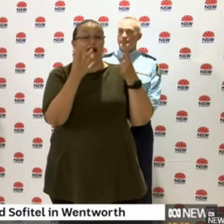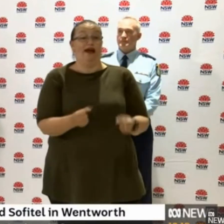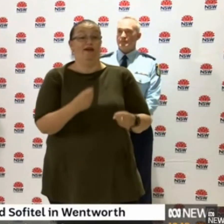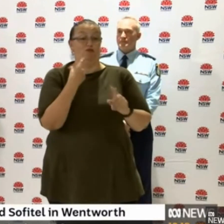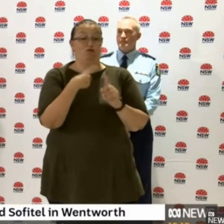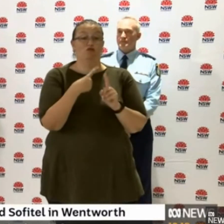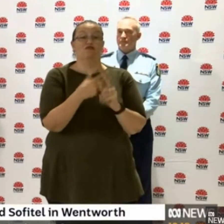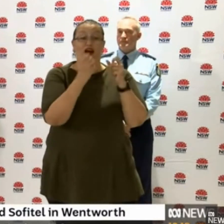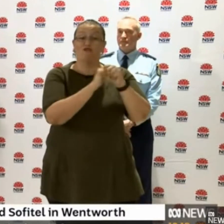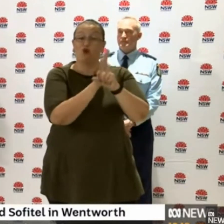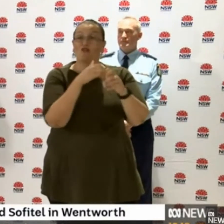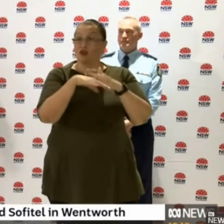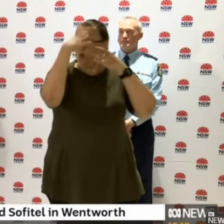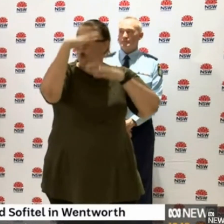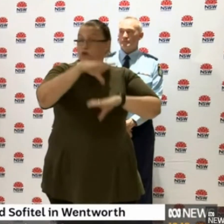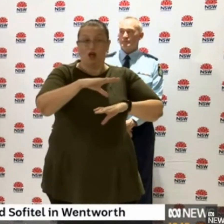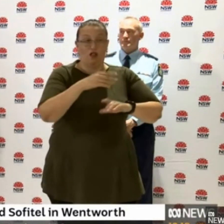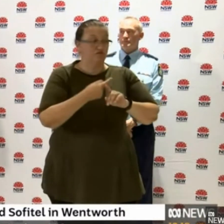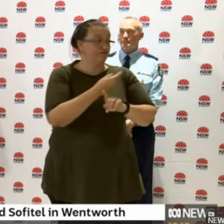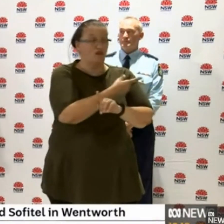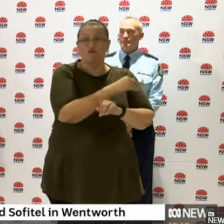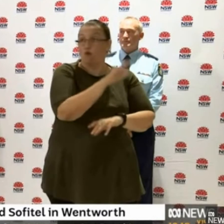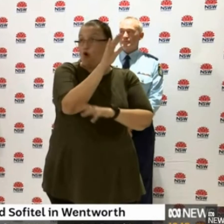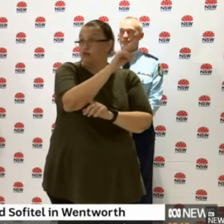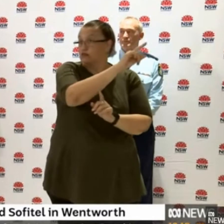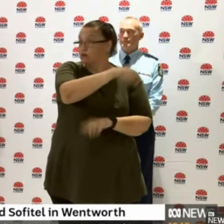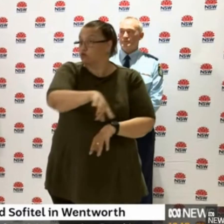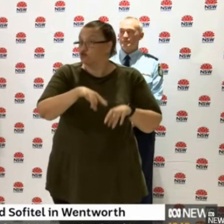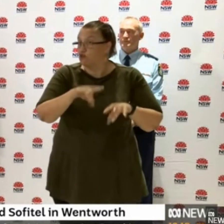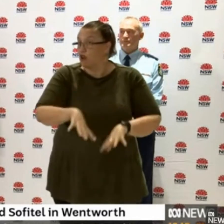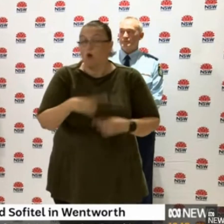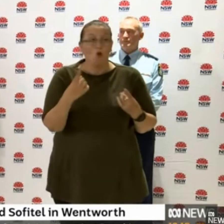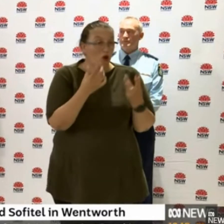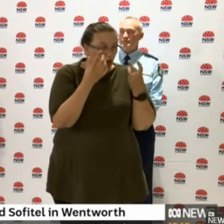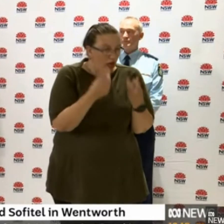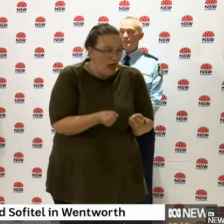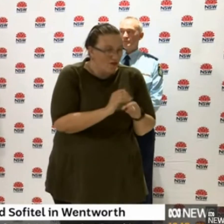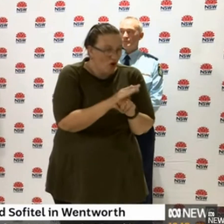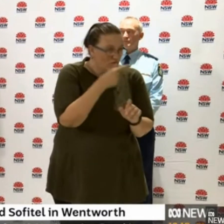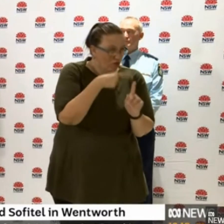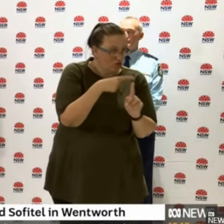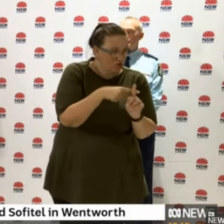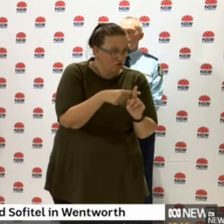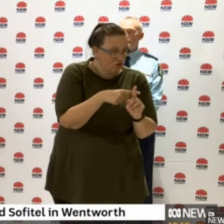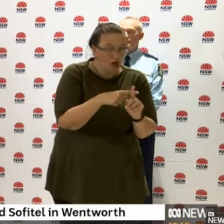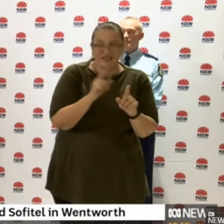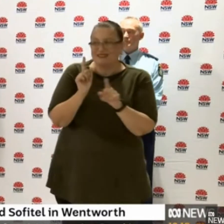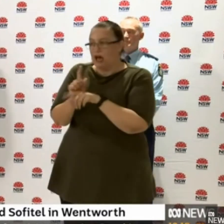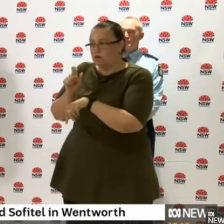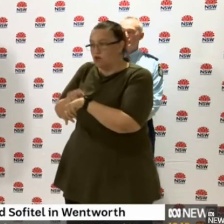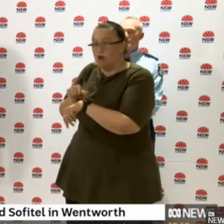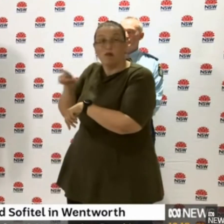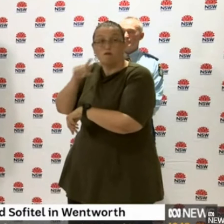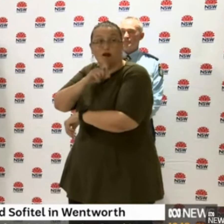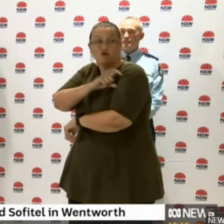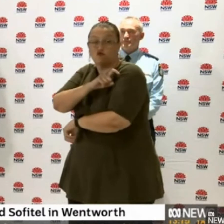was positive at a time in the hotels at a time when this gentleman was working. Obviously, we then